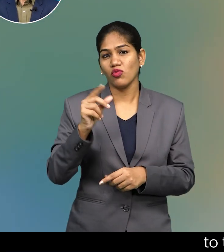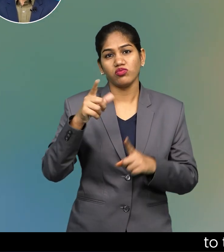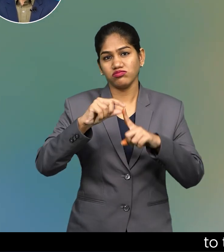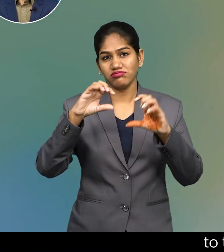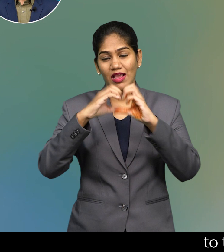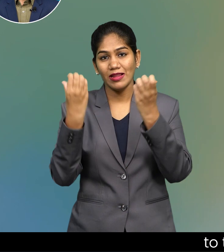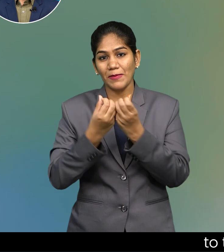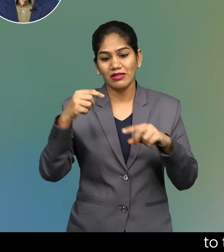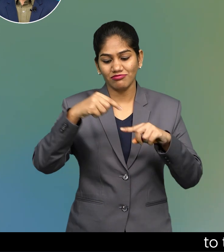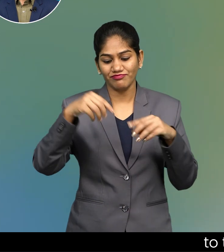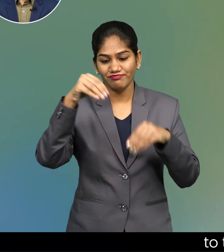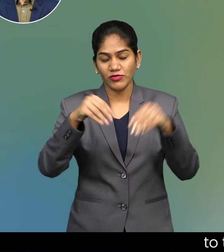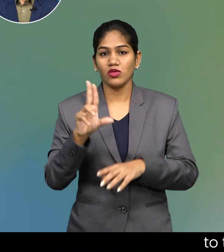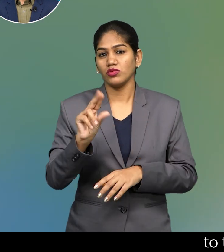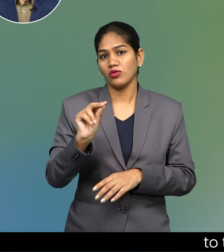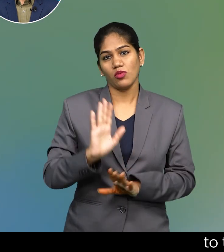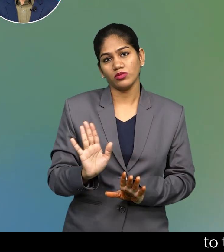Parliament.